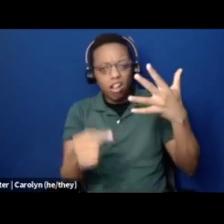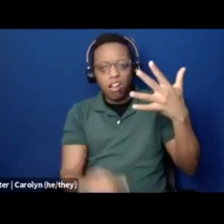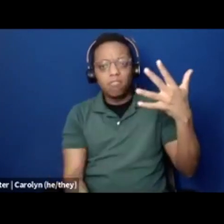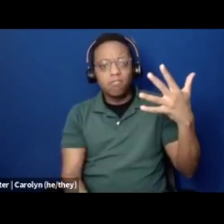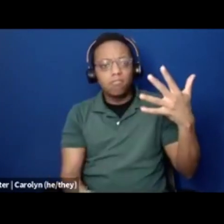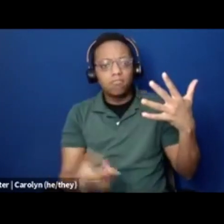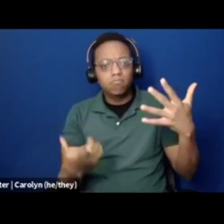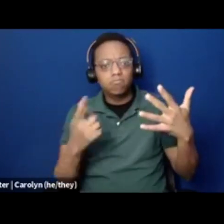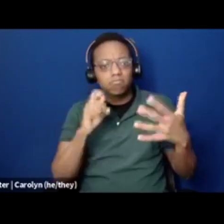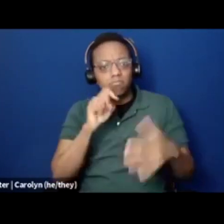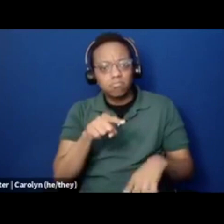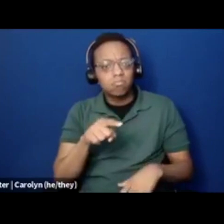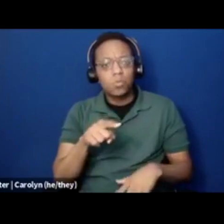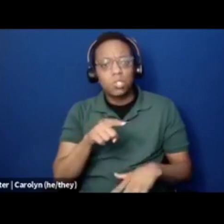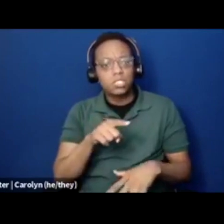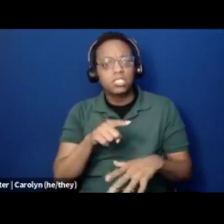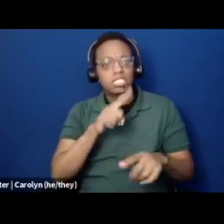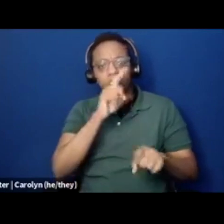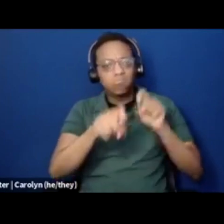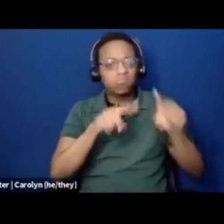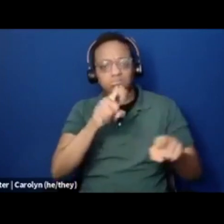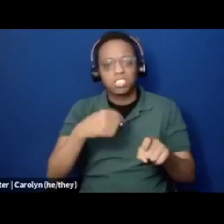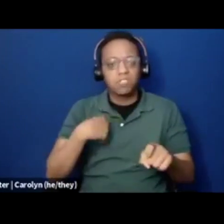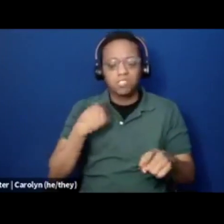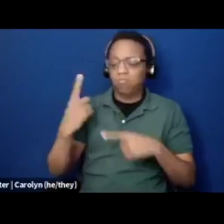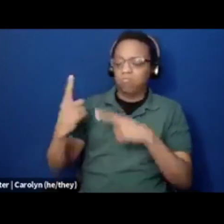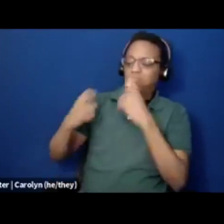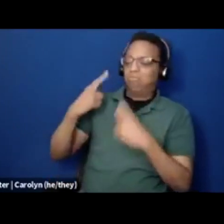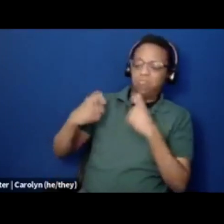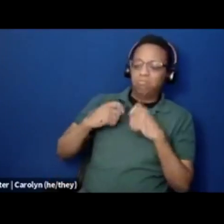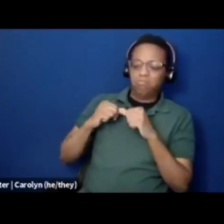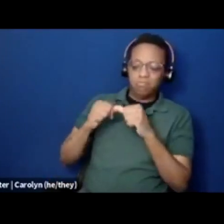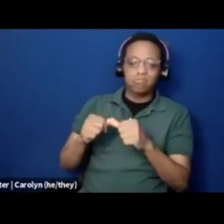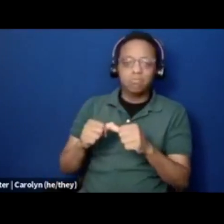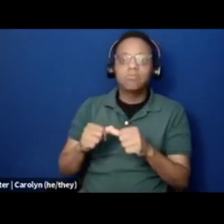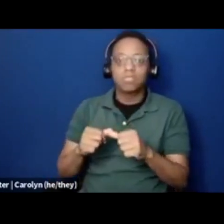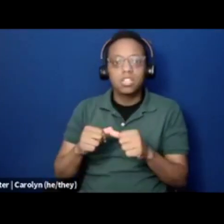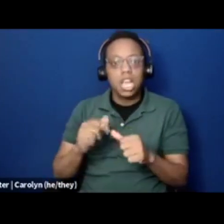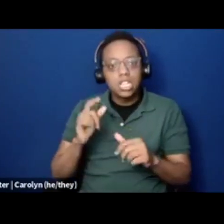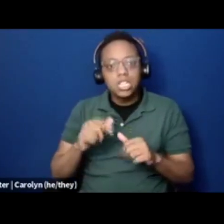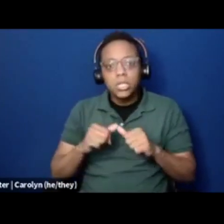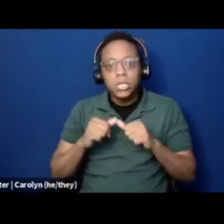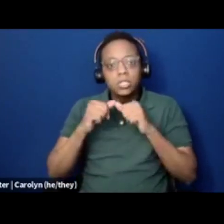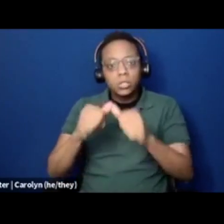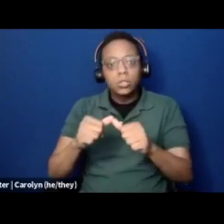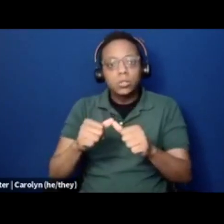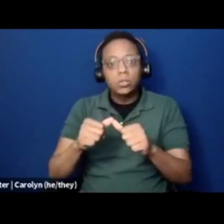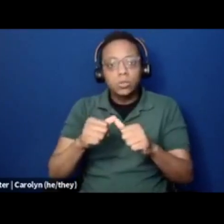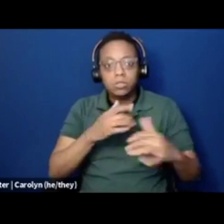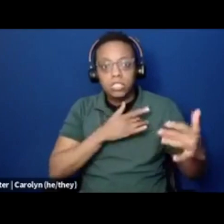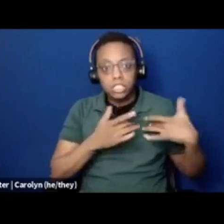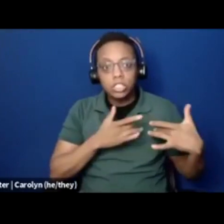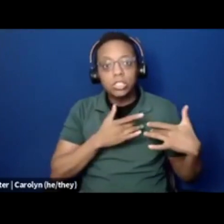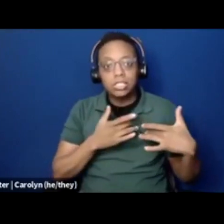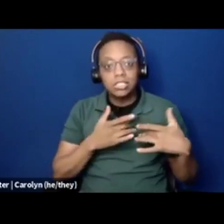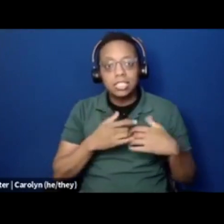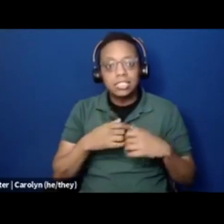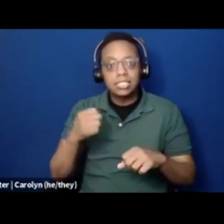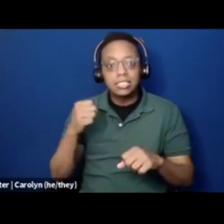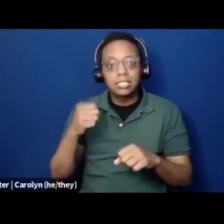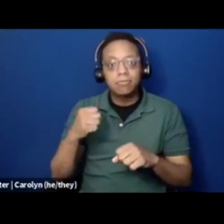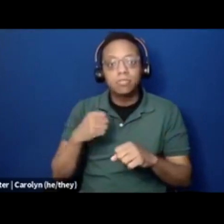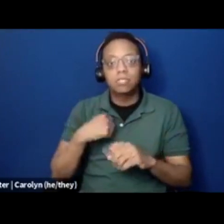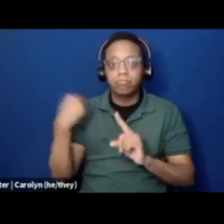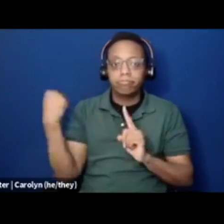be valid, right? So that has always been a huge concern that has affected my leadership